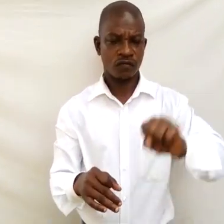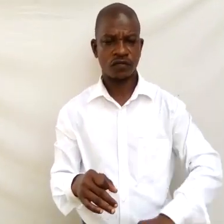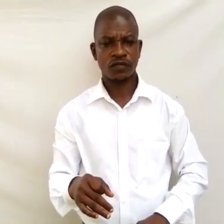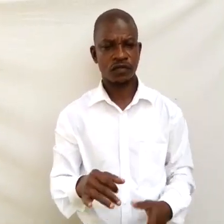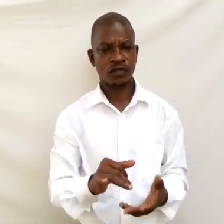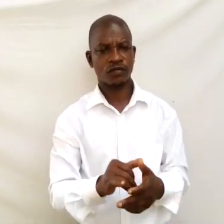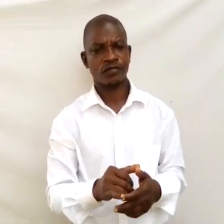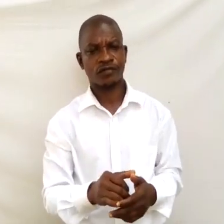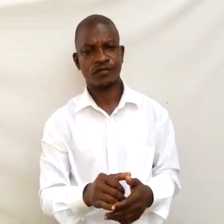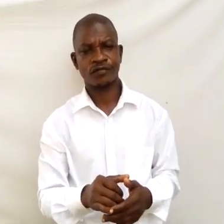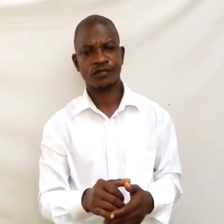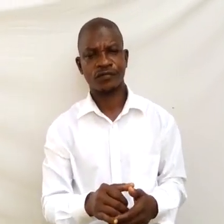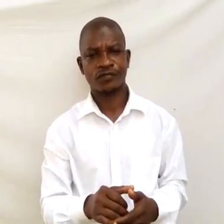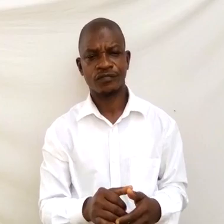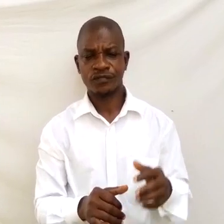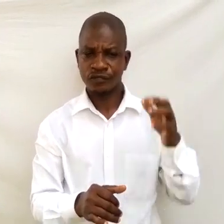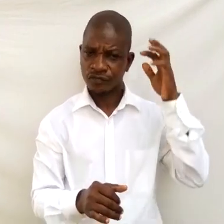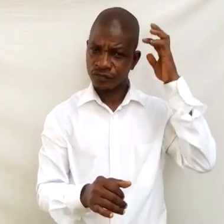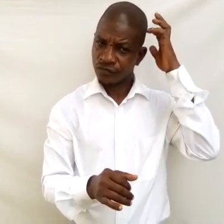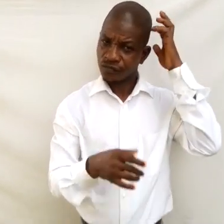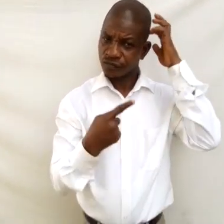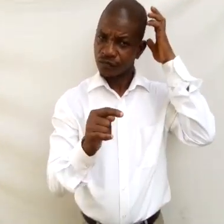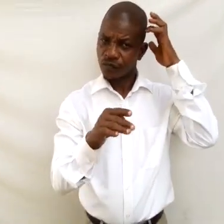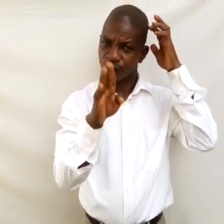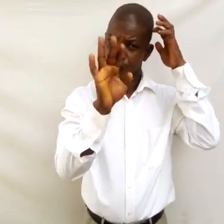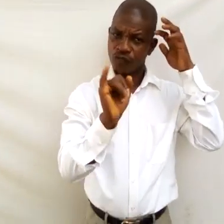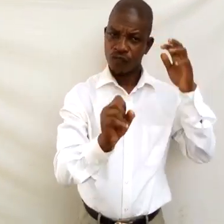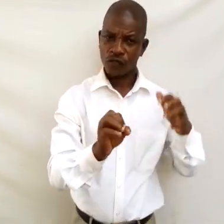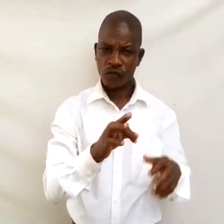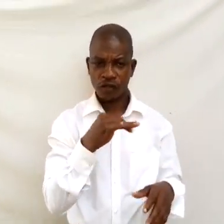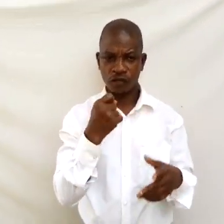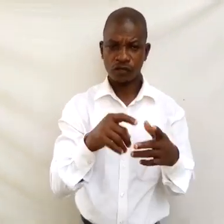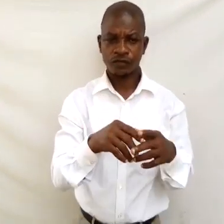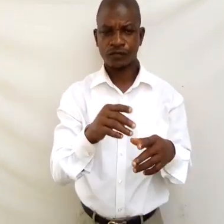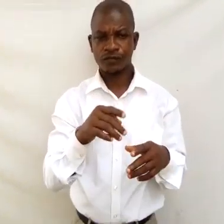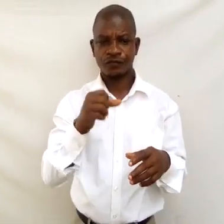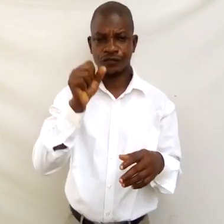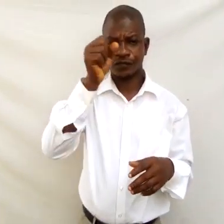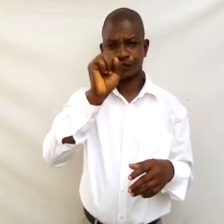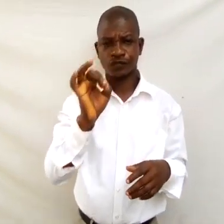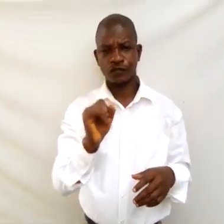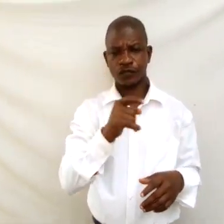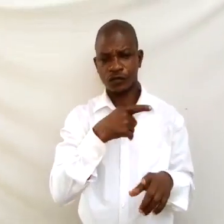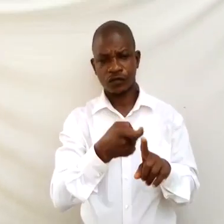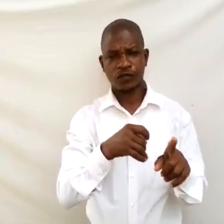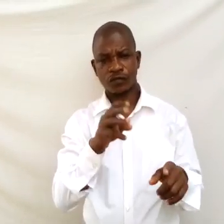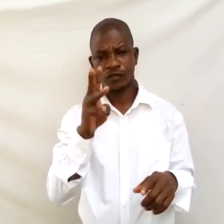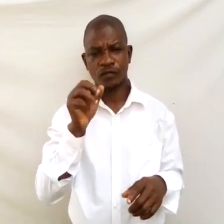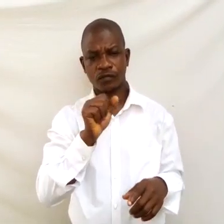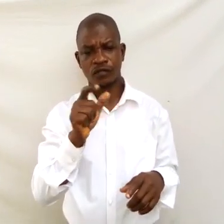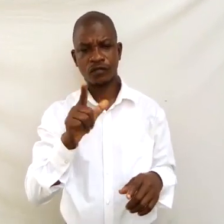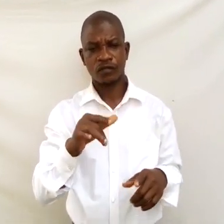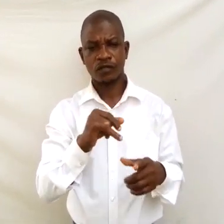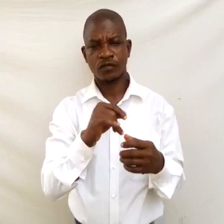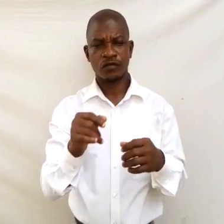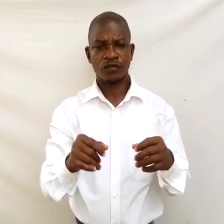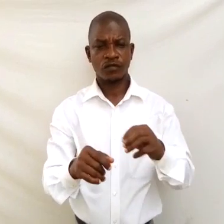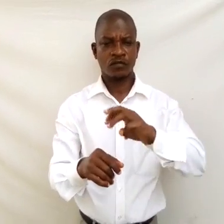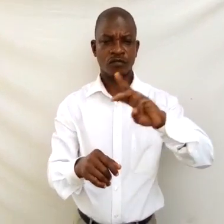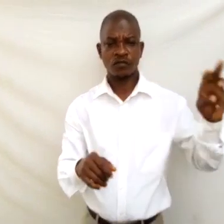west. The bearing of Segun from Wale is 30 degrees west of south. The second question, the bearing